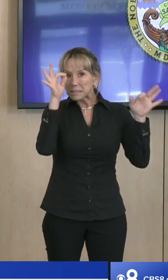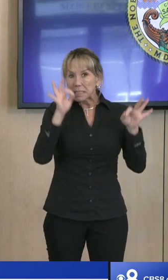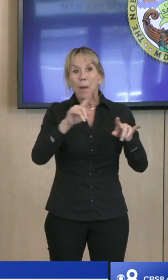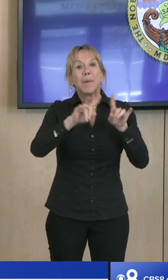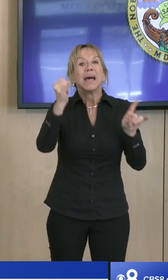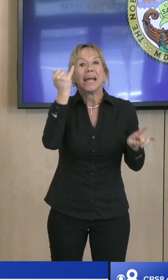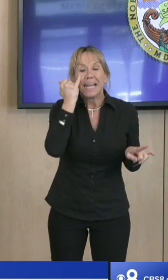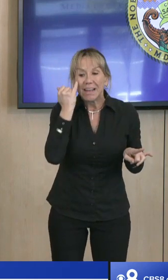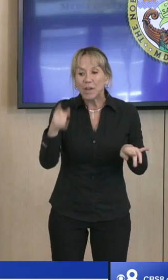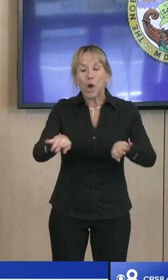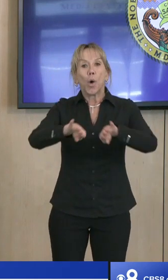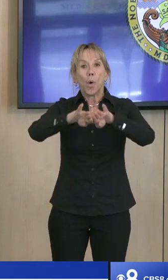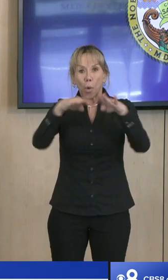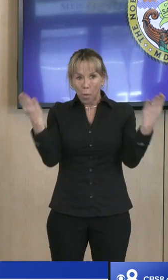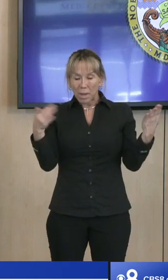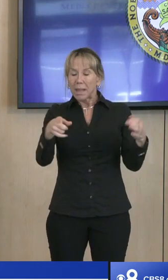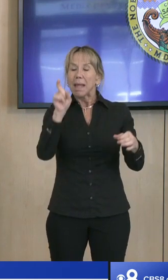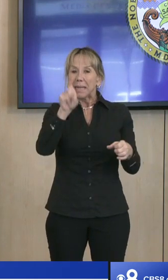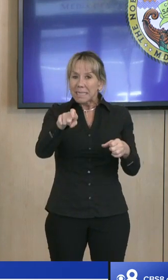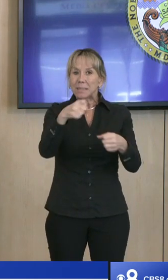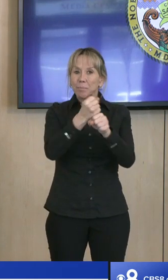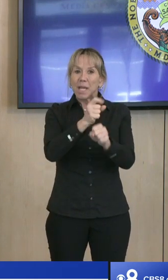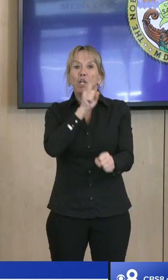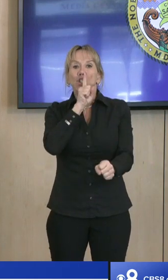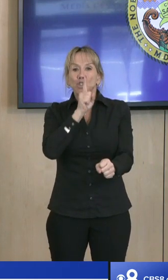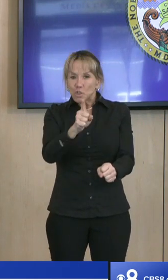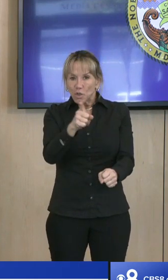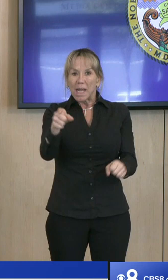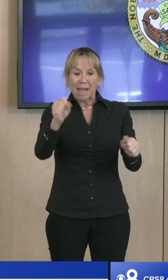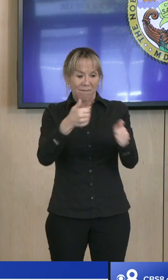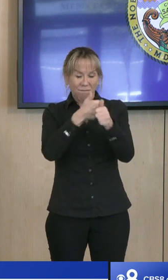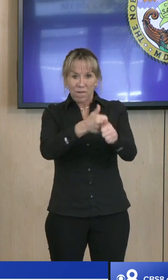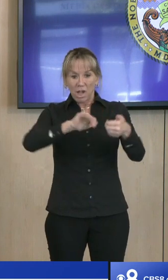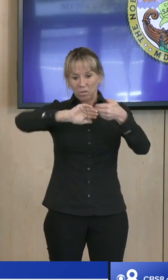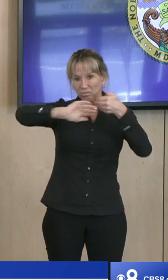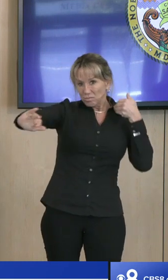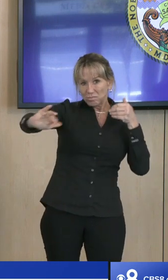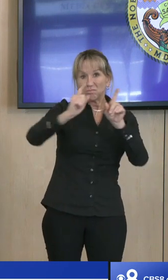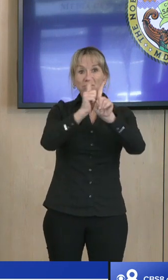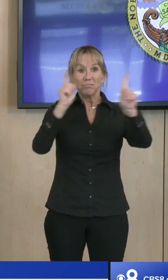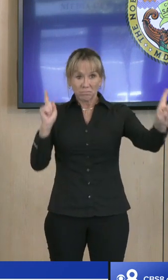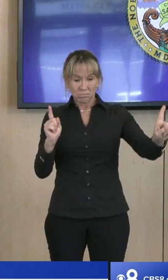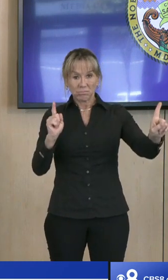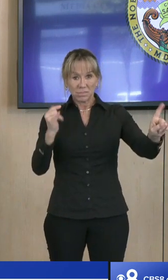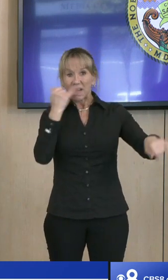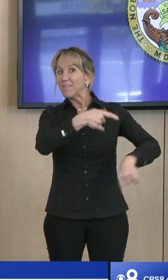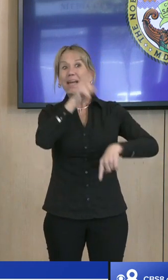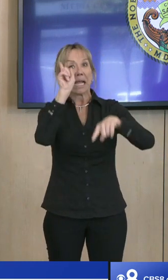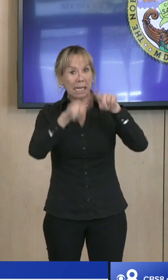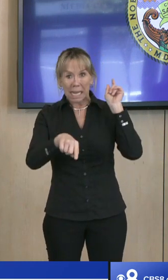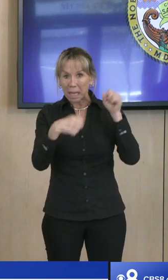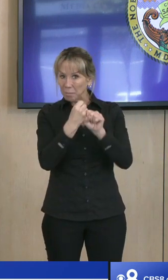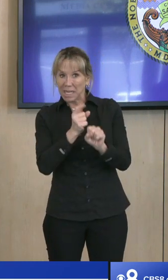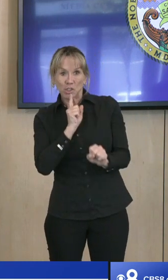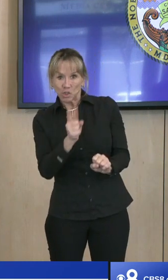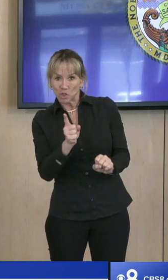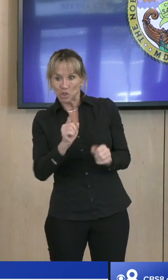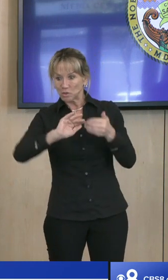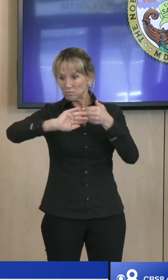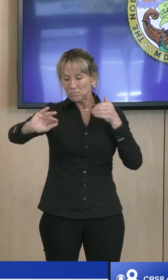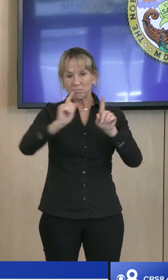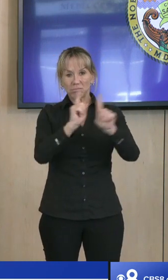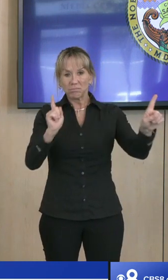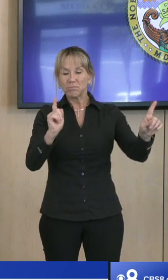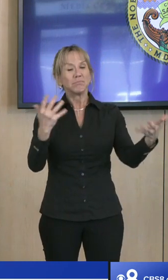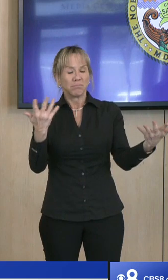must ensure and be able to ensure physical distancing is met. If they cannot ensure that, then they shall close. The reality is,